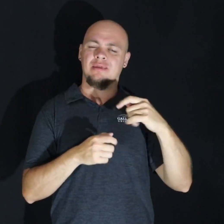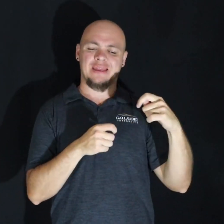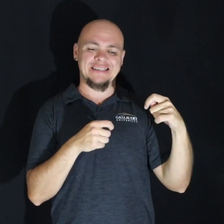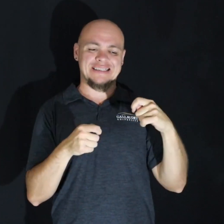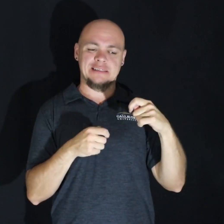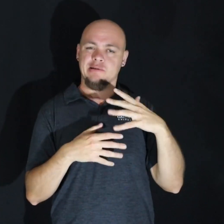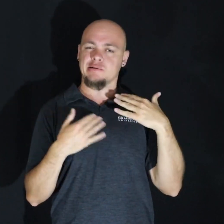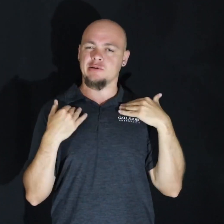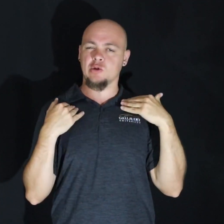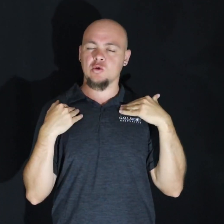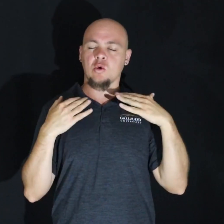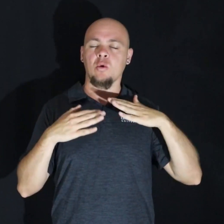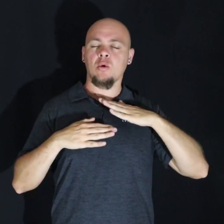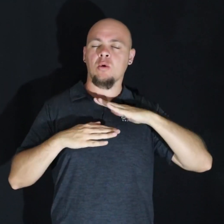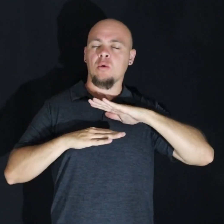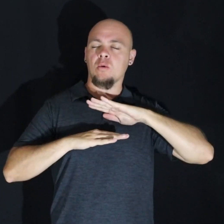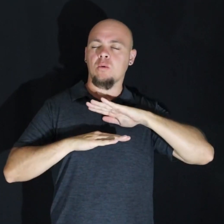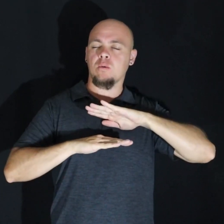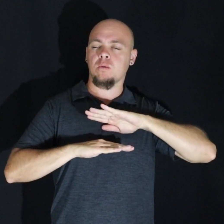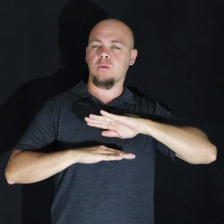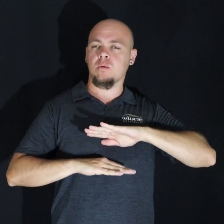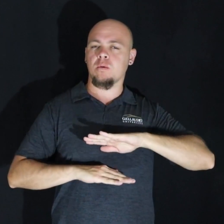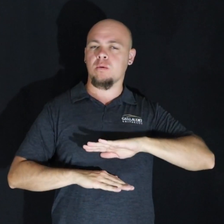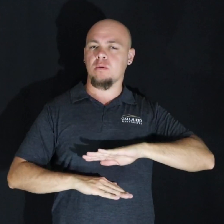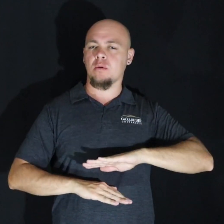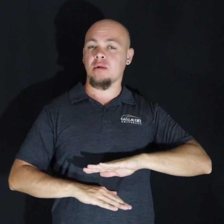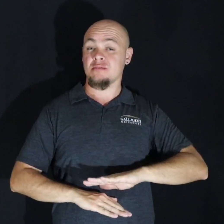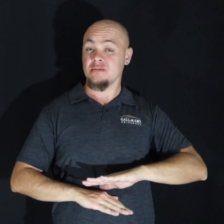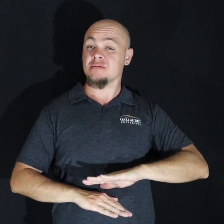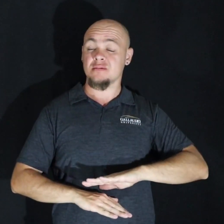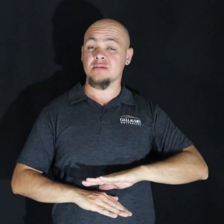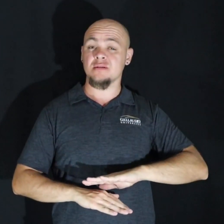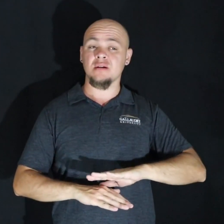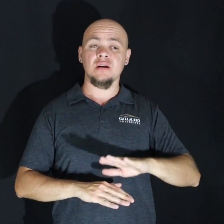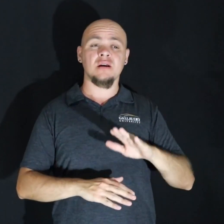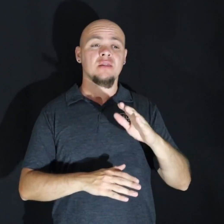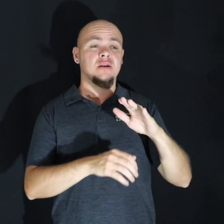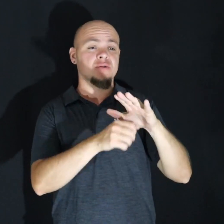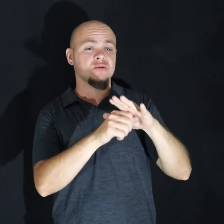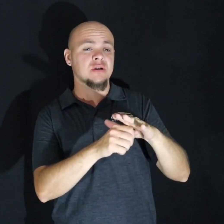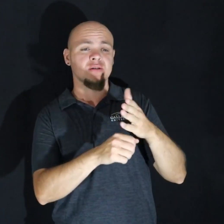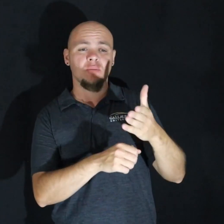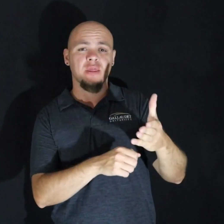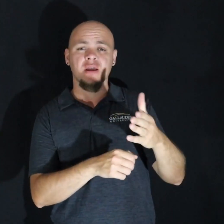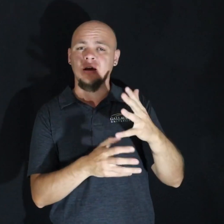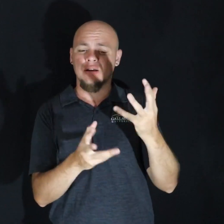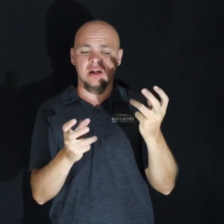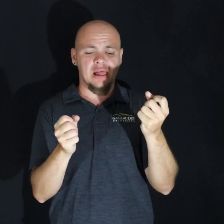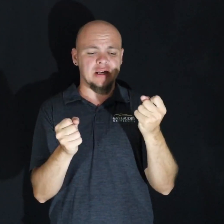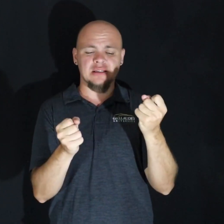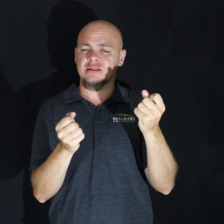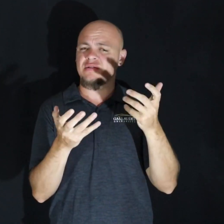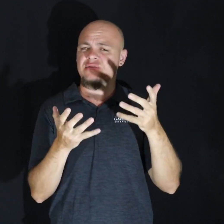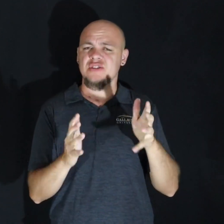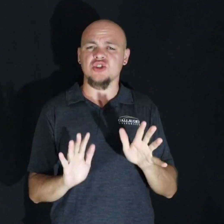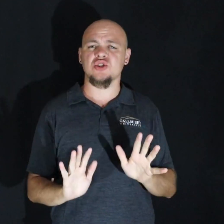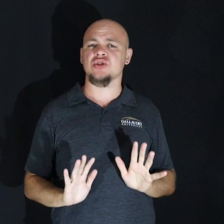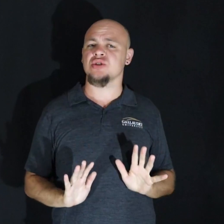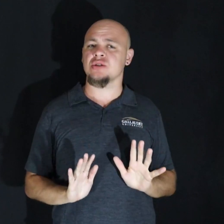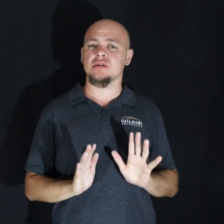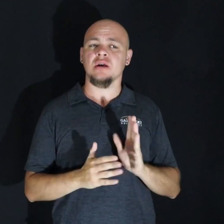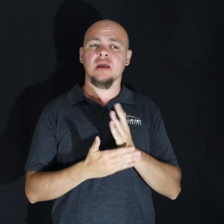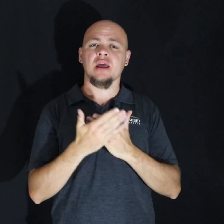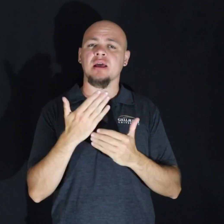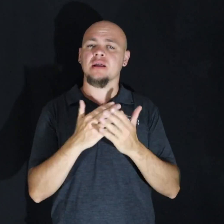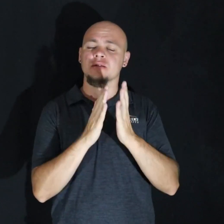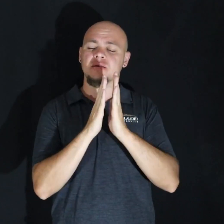in your shoulders, neck, back. The battles will always be there, so unclench your fists and place hands into prayer